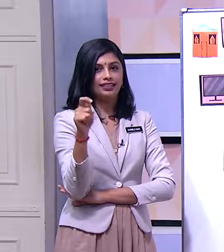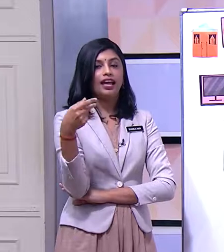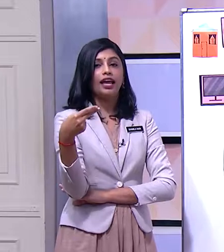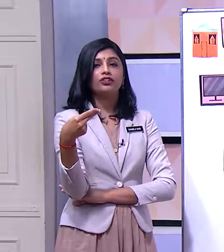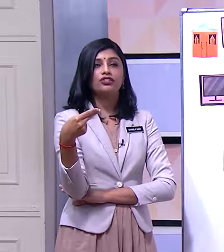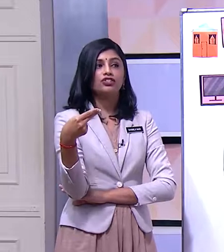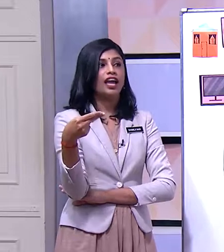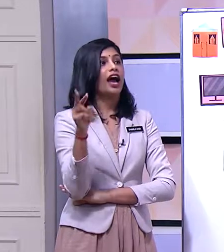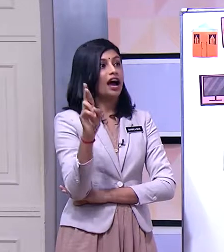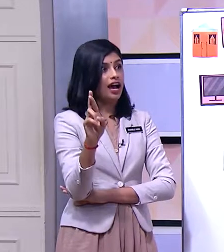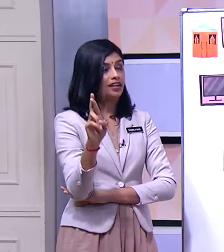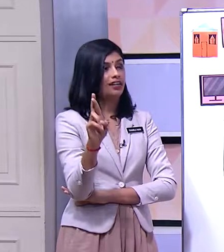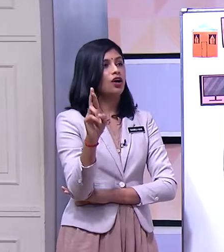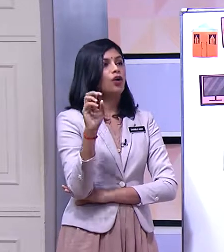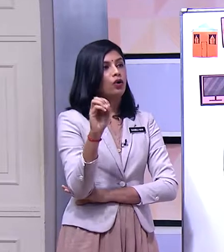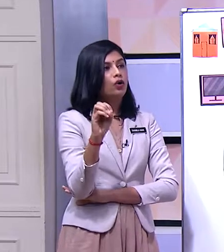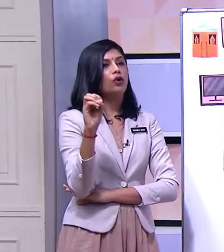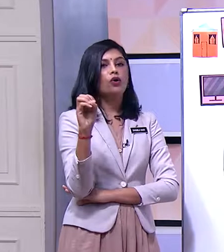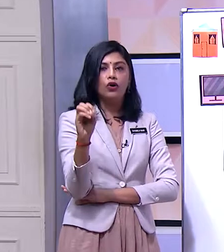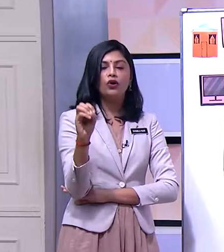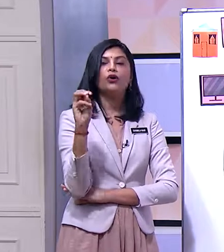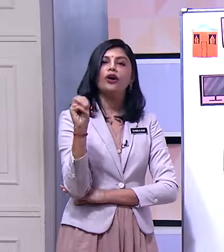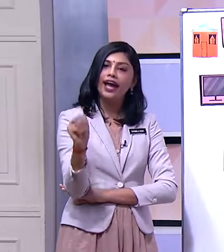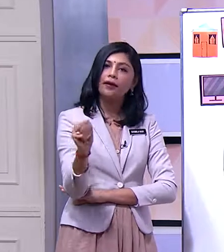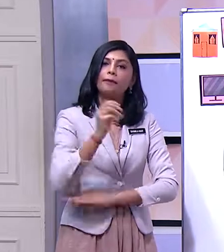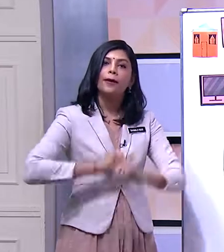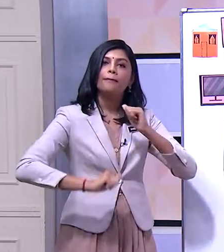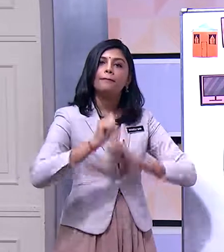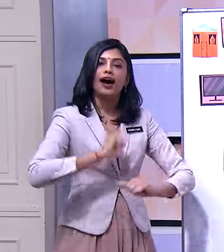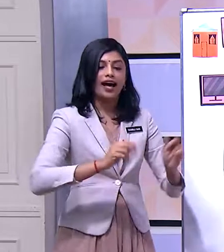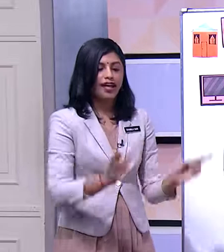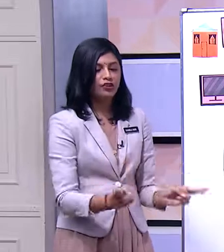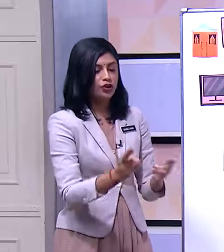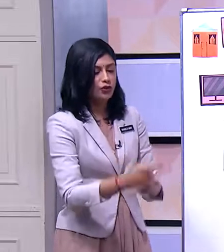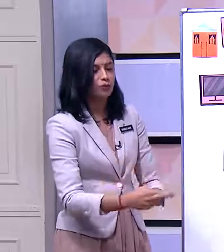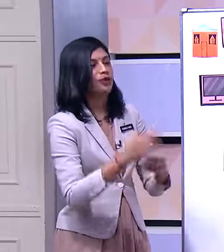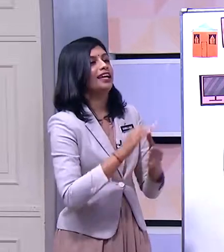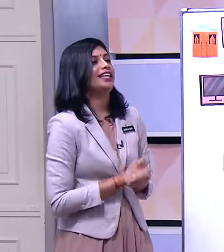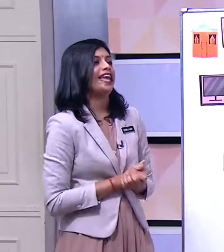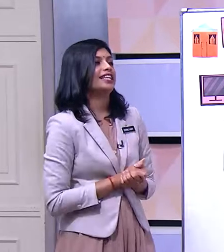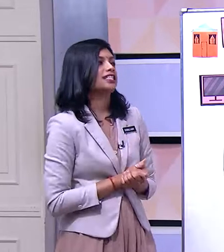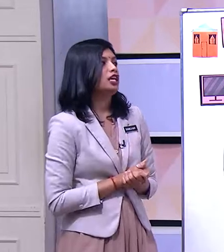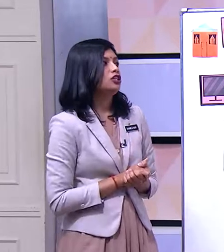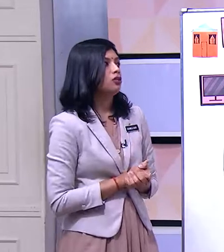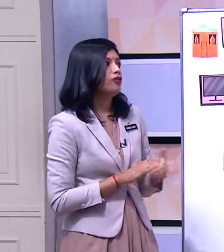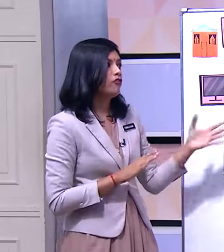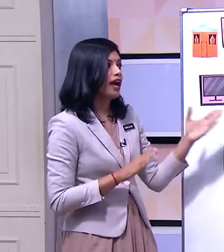H. H. R. R. O. O. M. Bathroom. Room. Yes. So before I